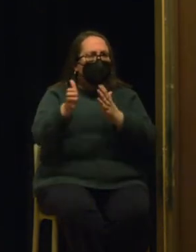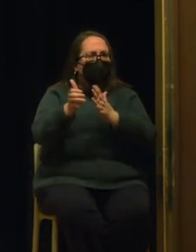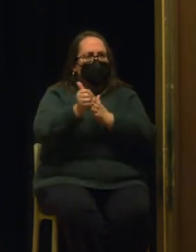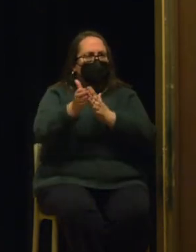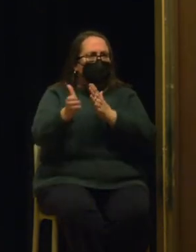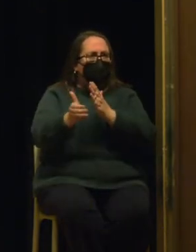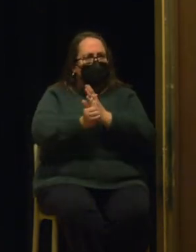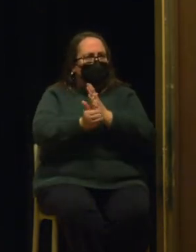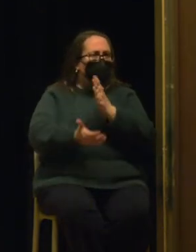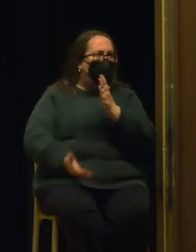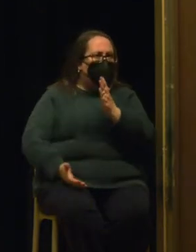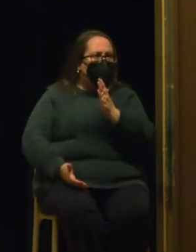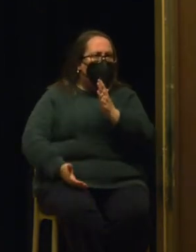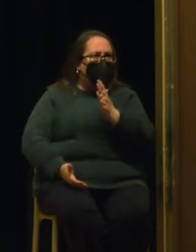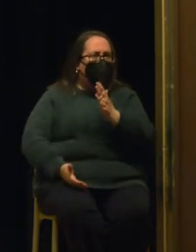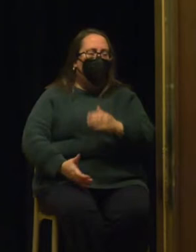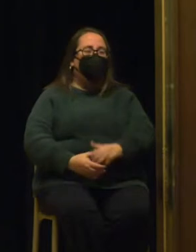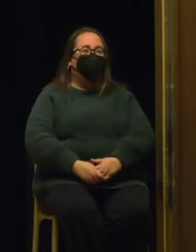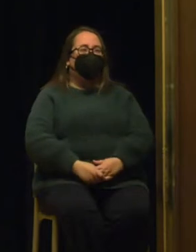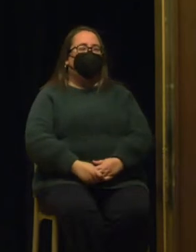between.